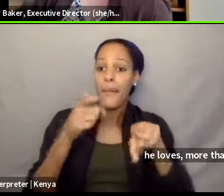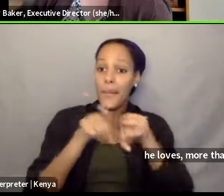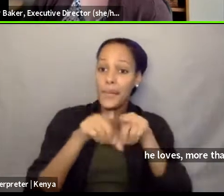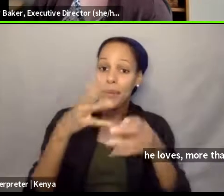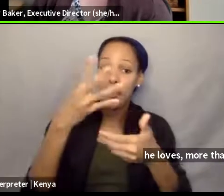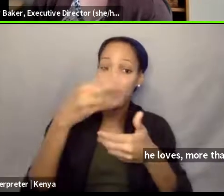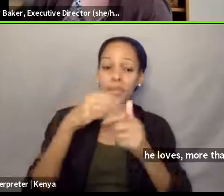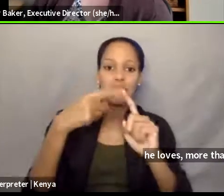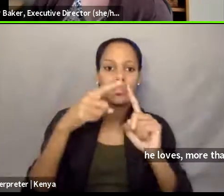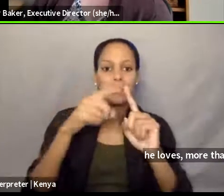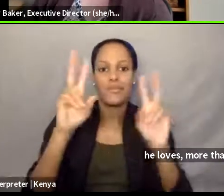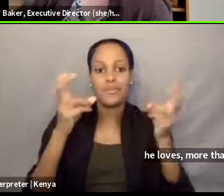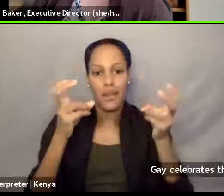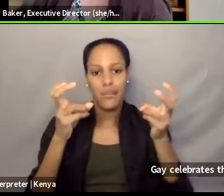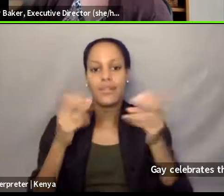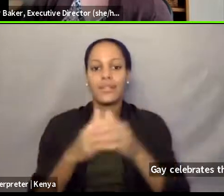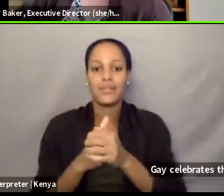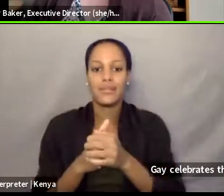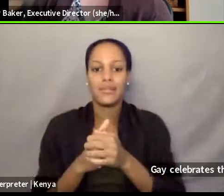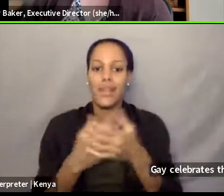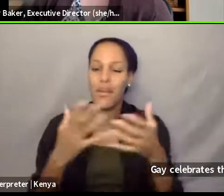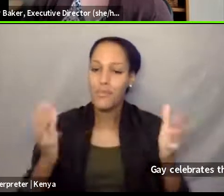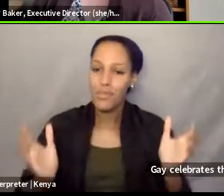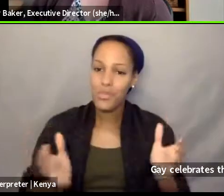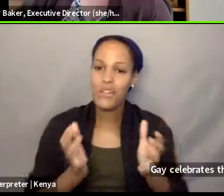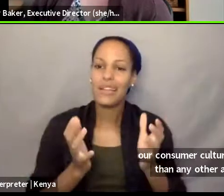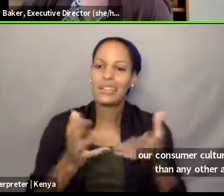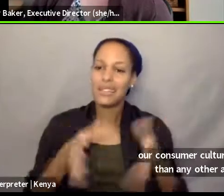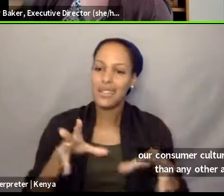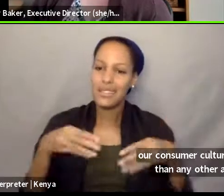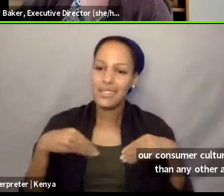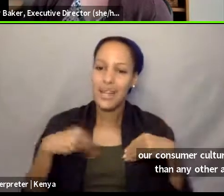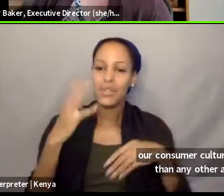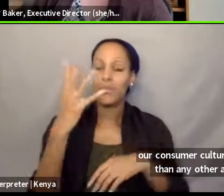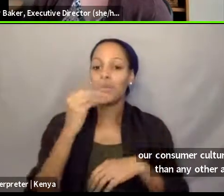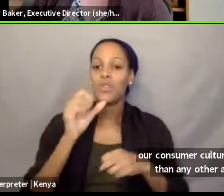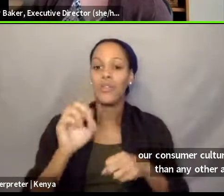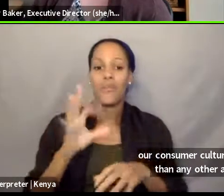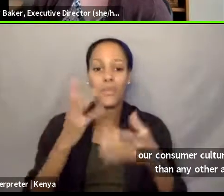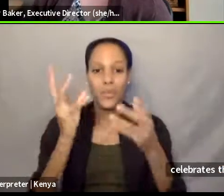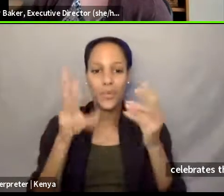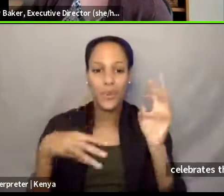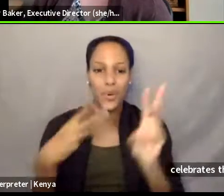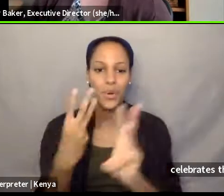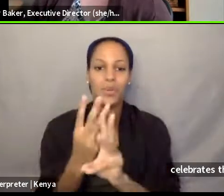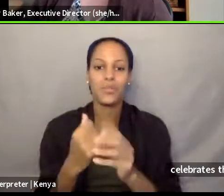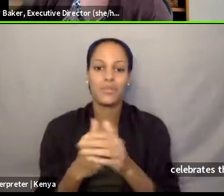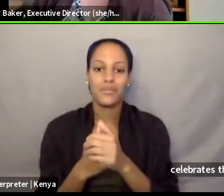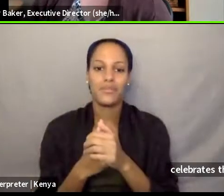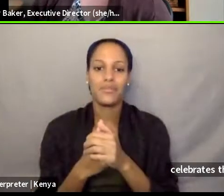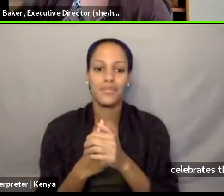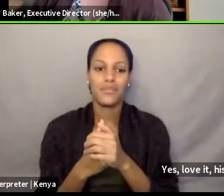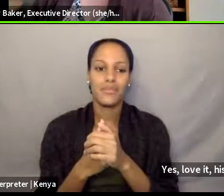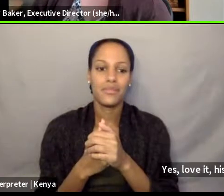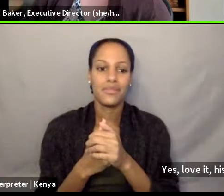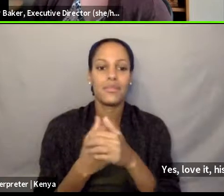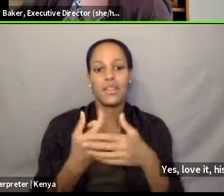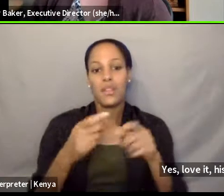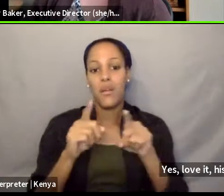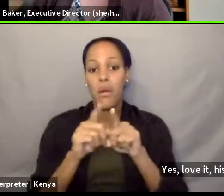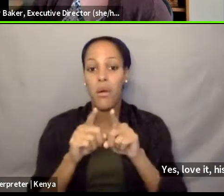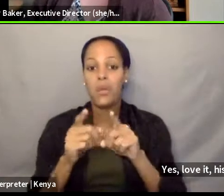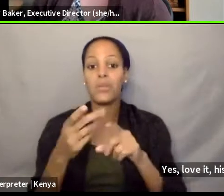beauty of the natural world. Yes, love it. His garden, the flowers peeking out of the sidewalk, the hypnotic movements of a praying